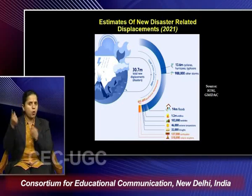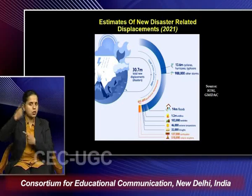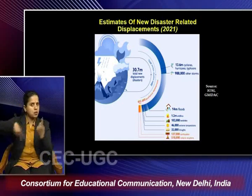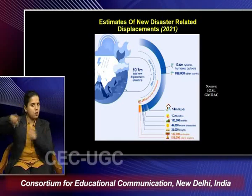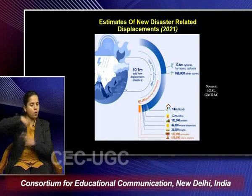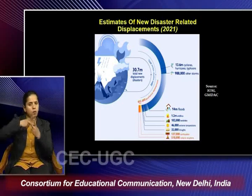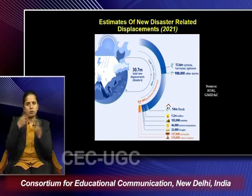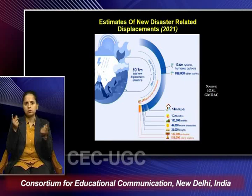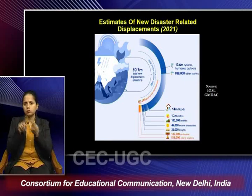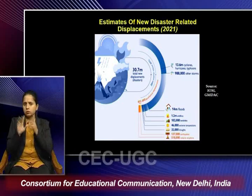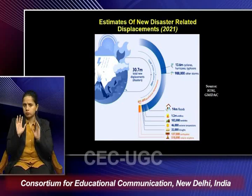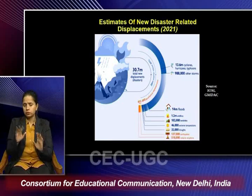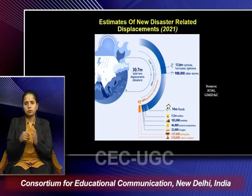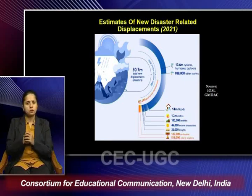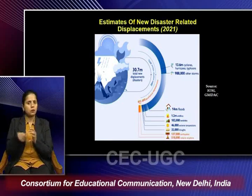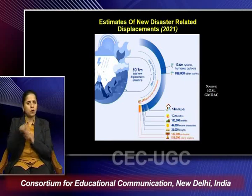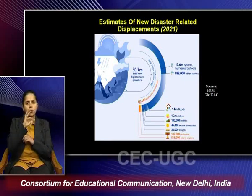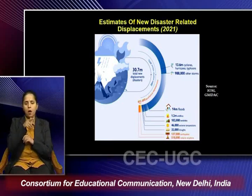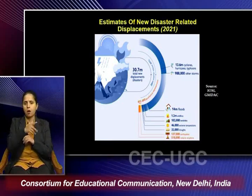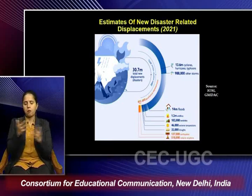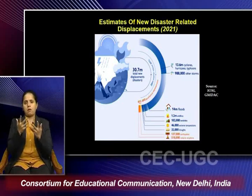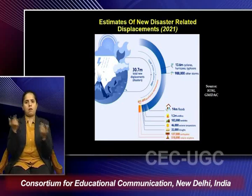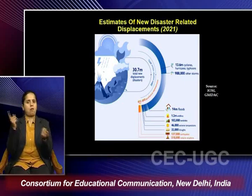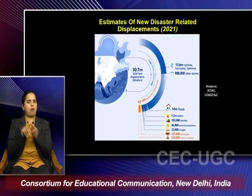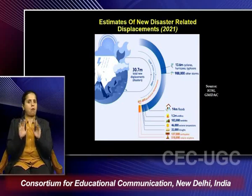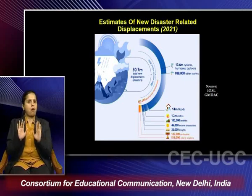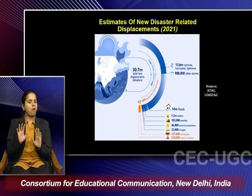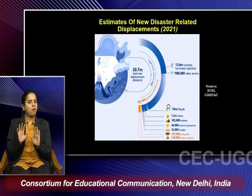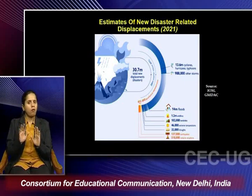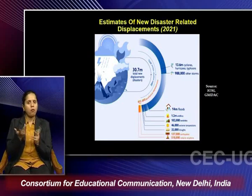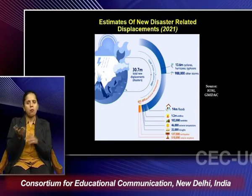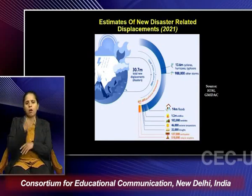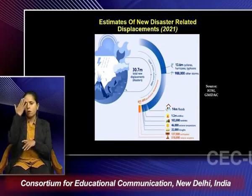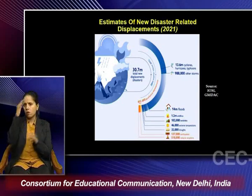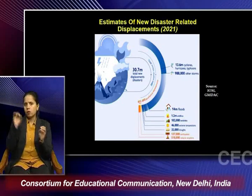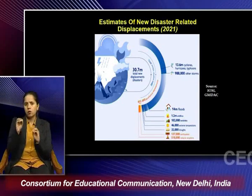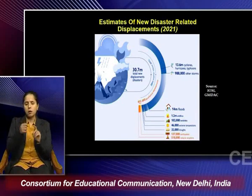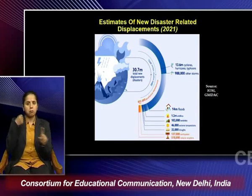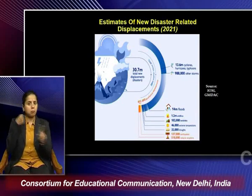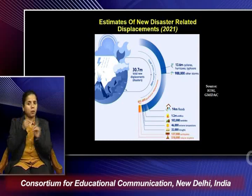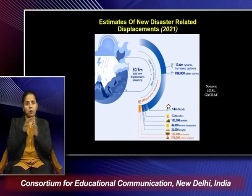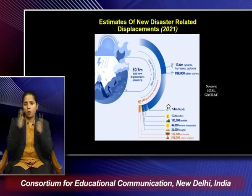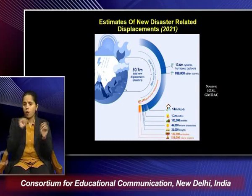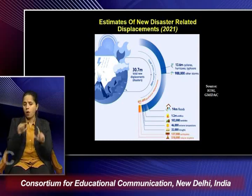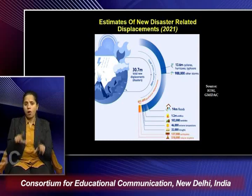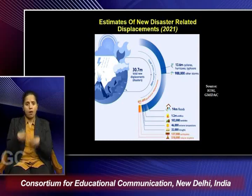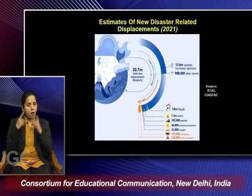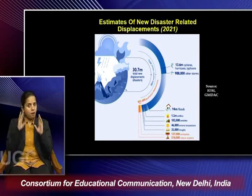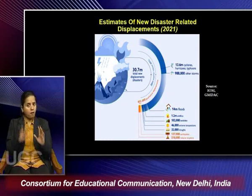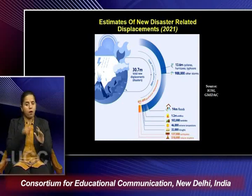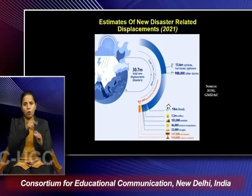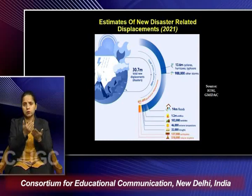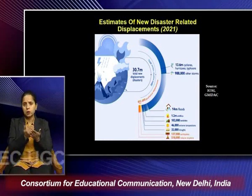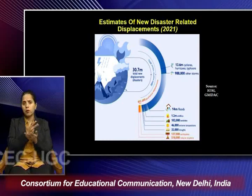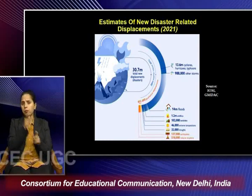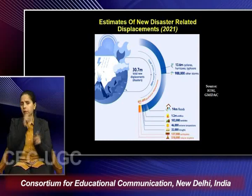which actually are very sudden and they have a tremendous impact on the life and the security